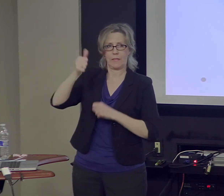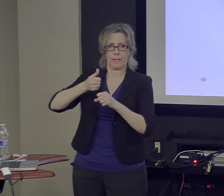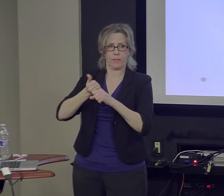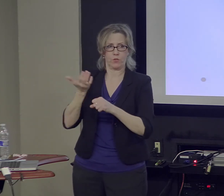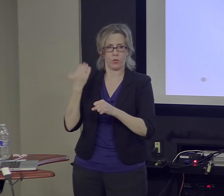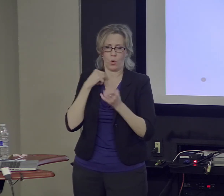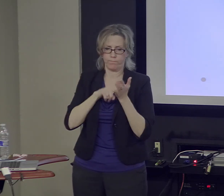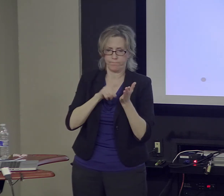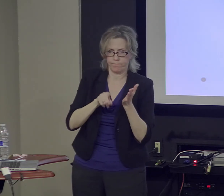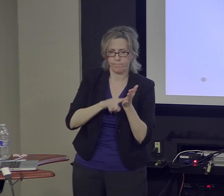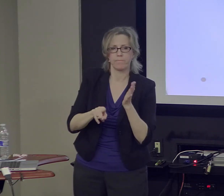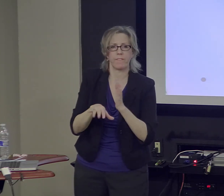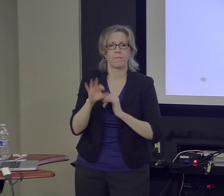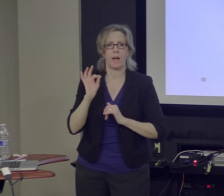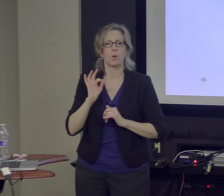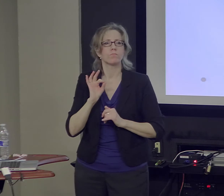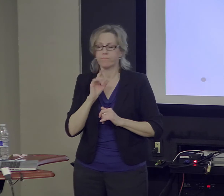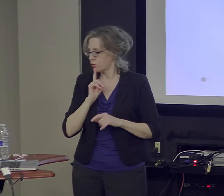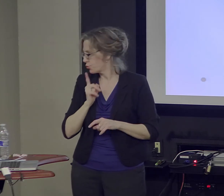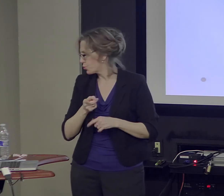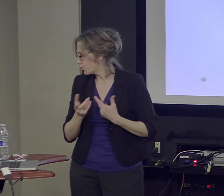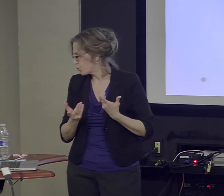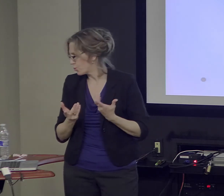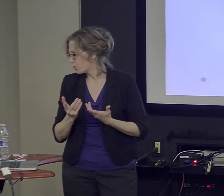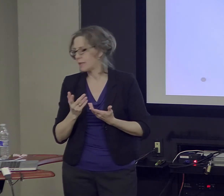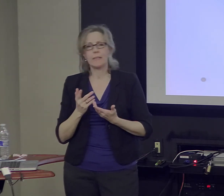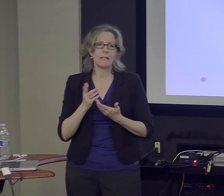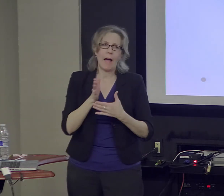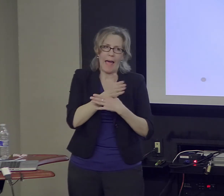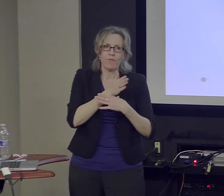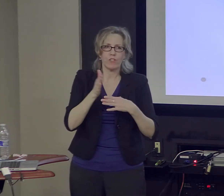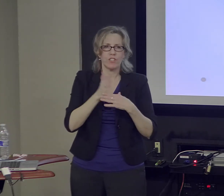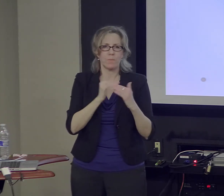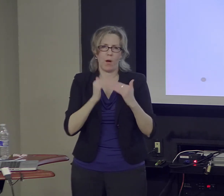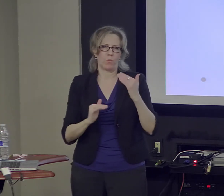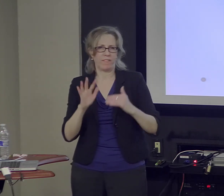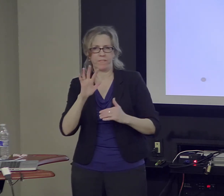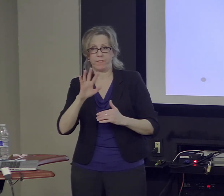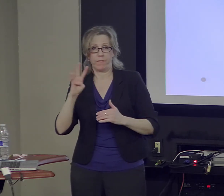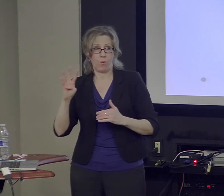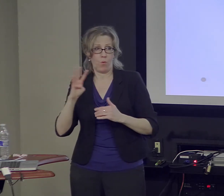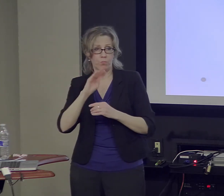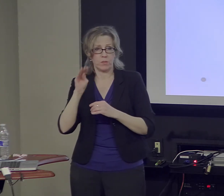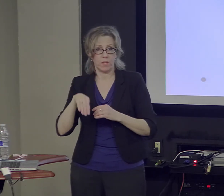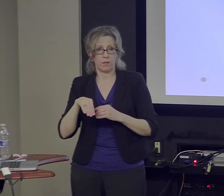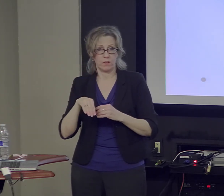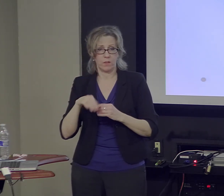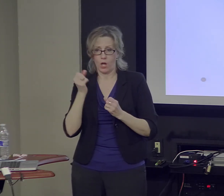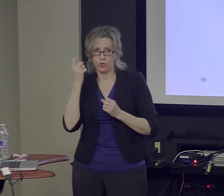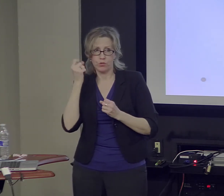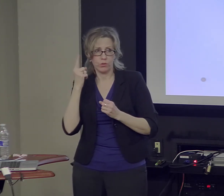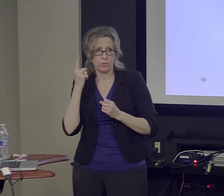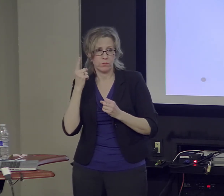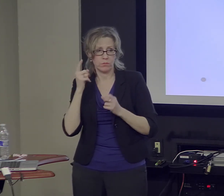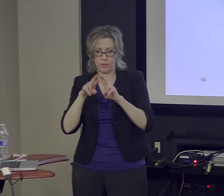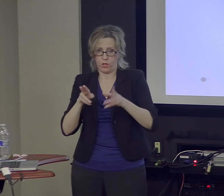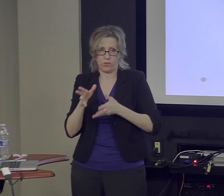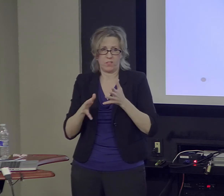in their native sign language much better than what they can get out of an international sign language. Now, Rosenstock, who